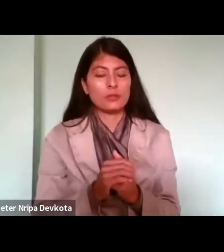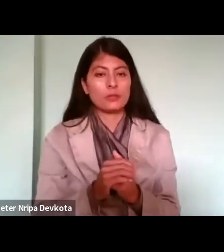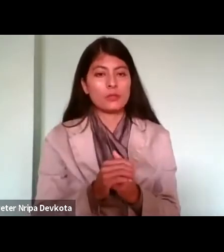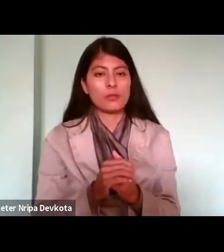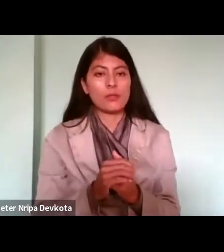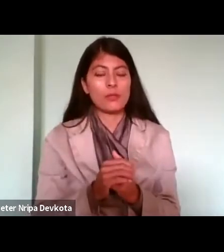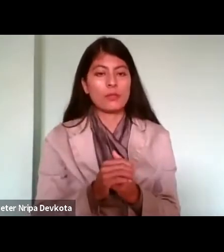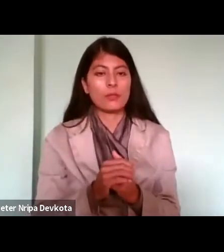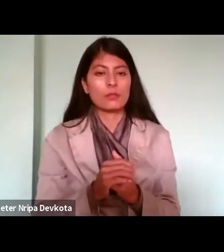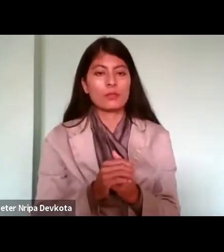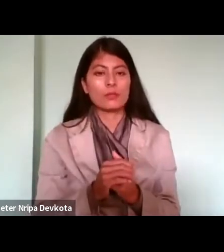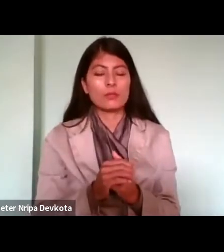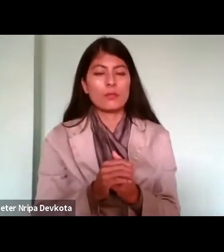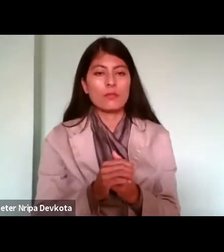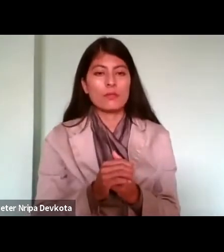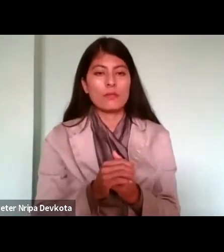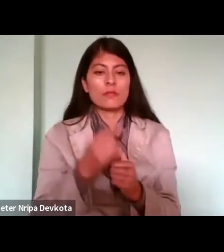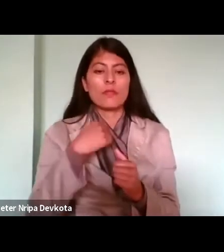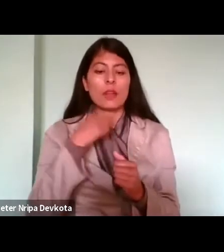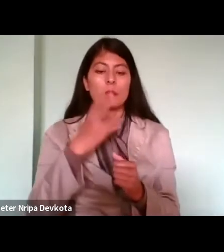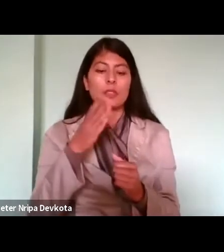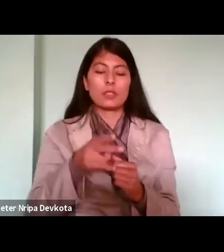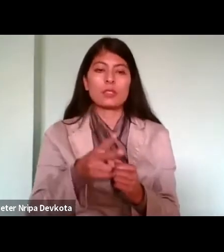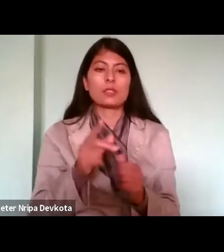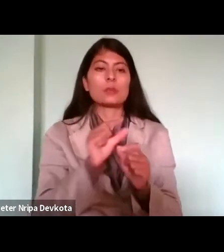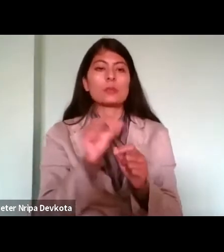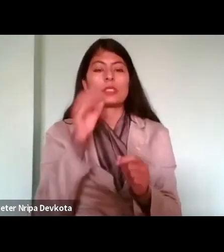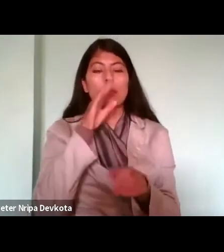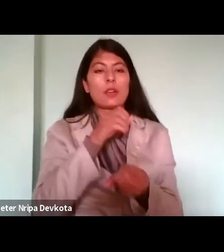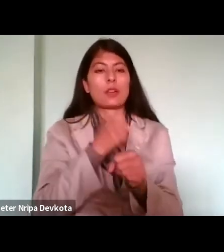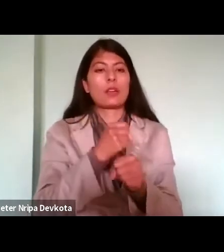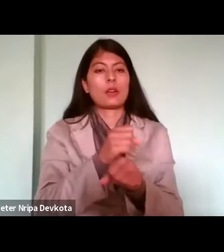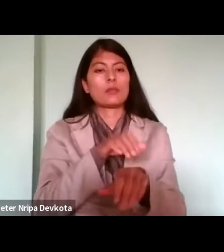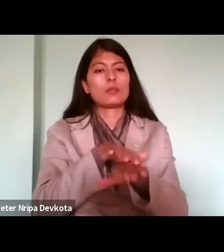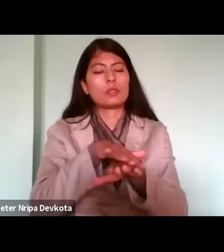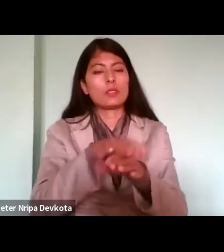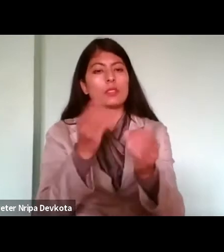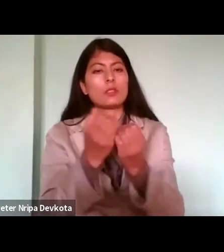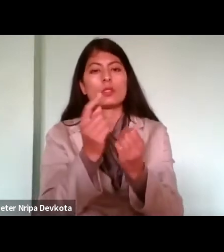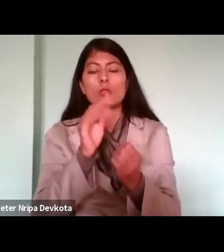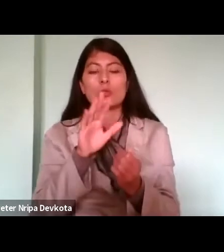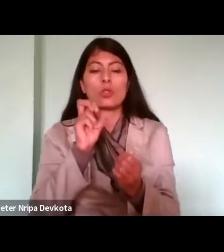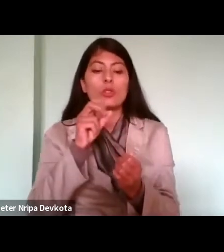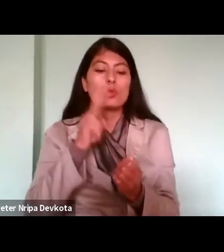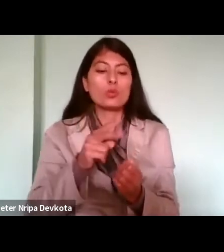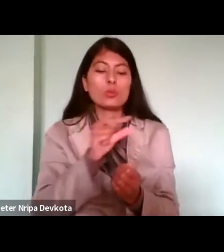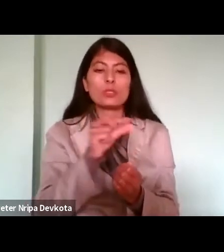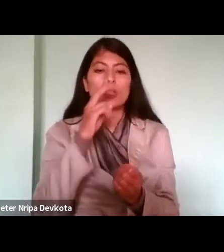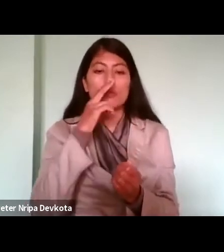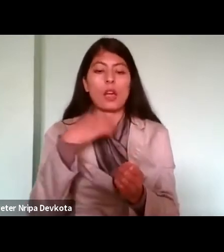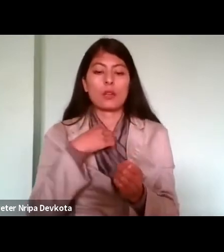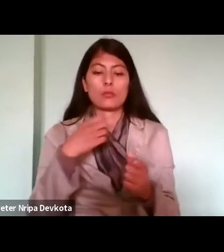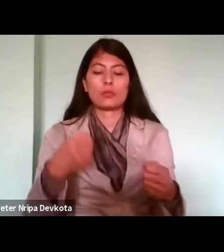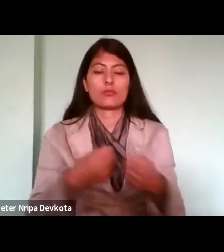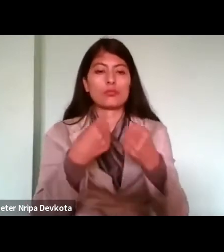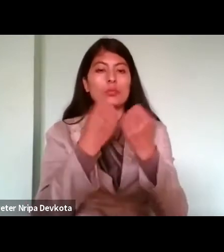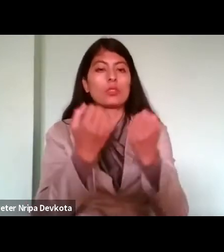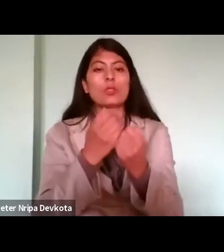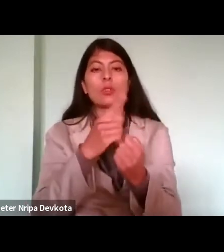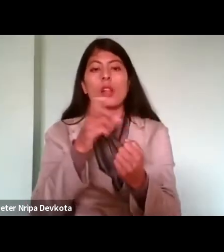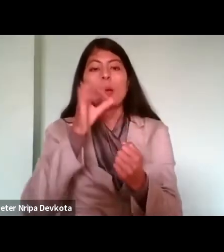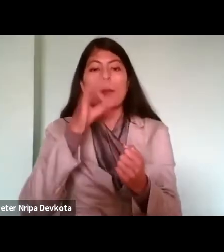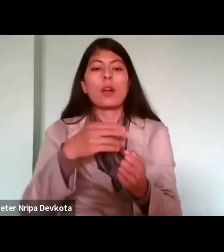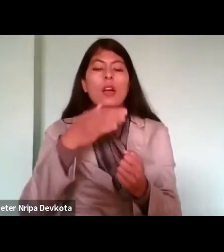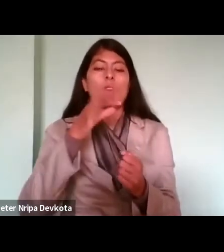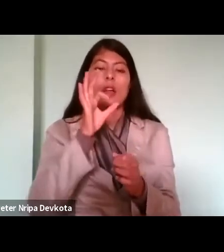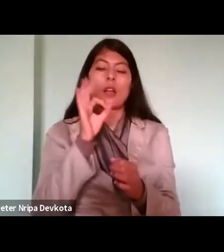we still we have done a lot. So I am not sure of what is the right channel for us as women to tell people that sex work